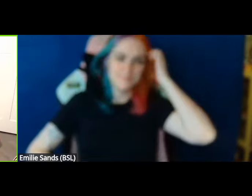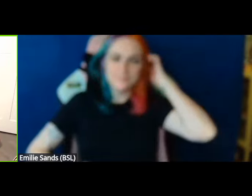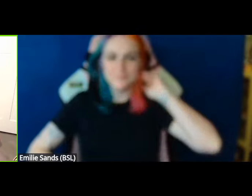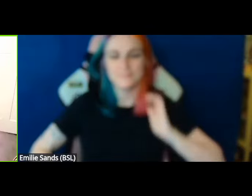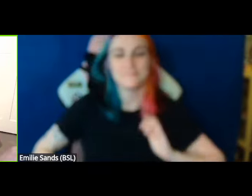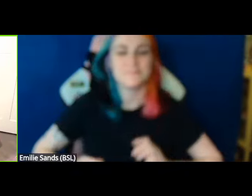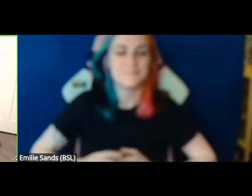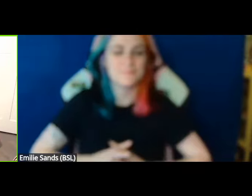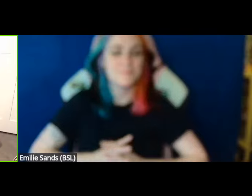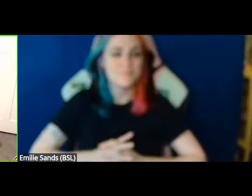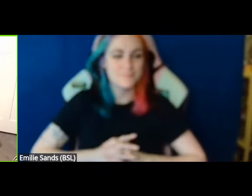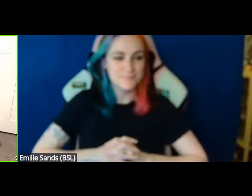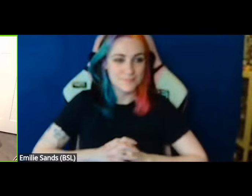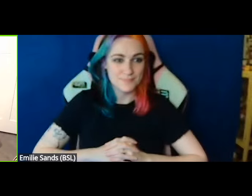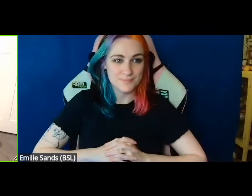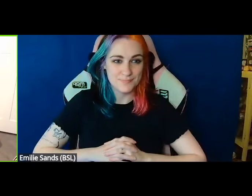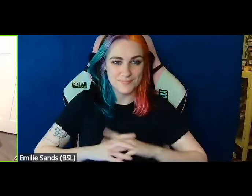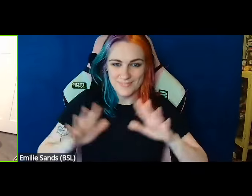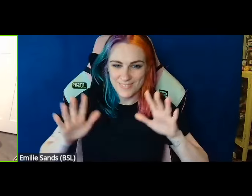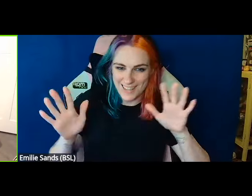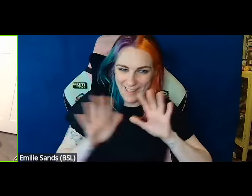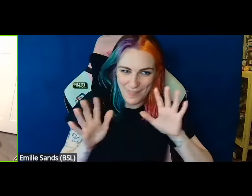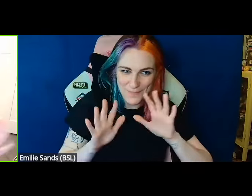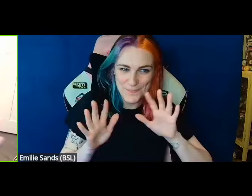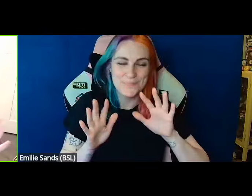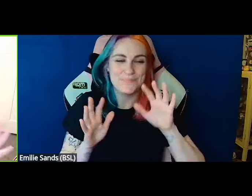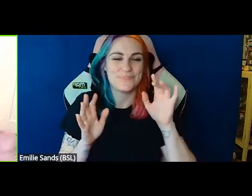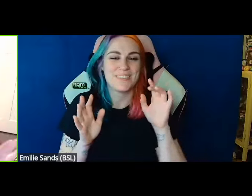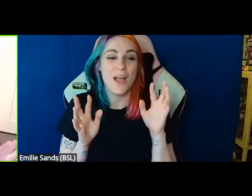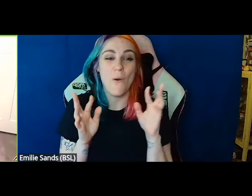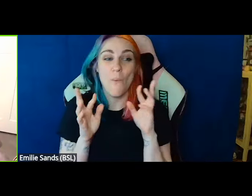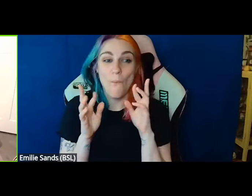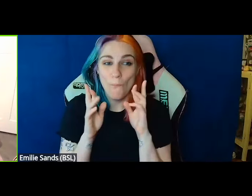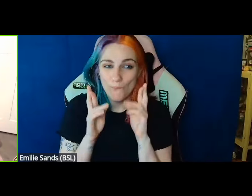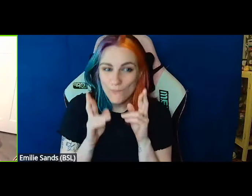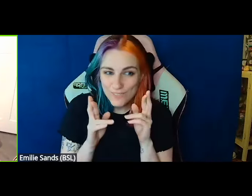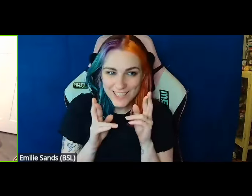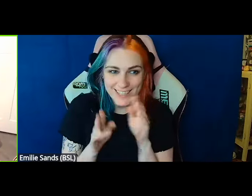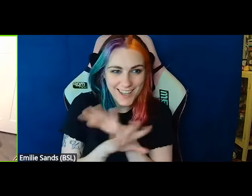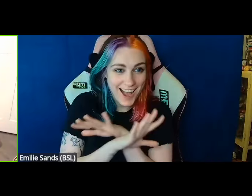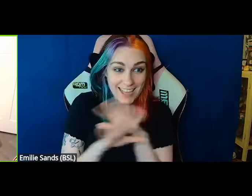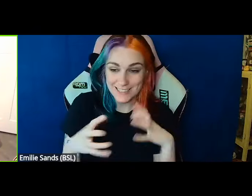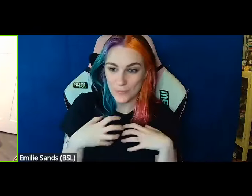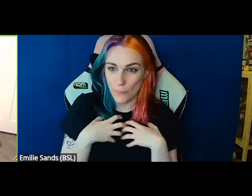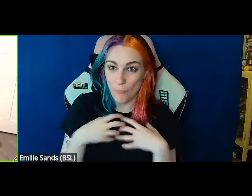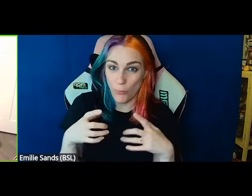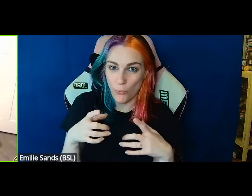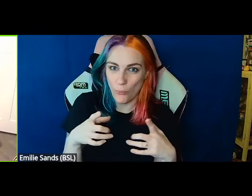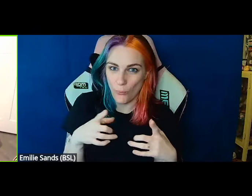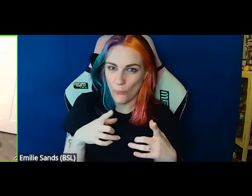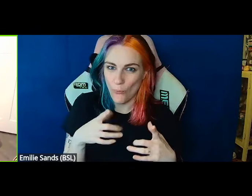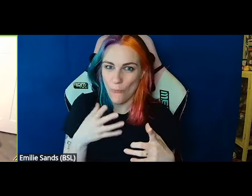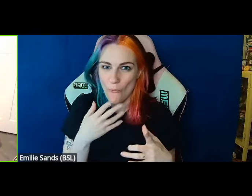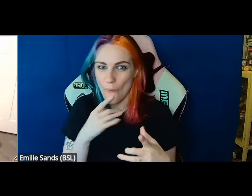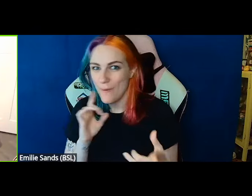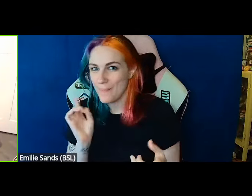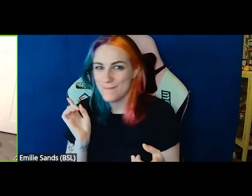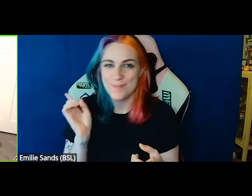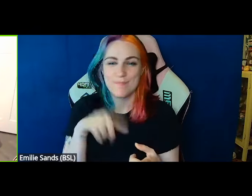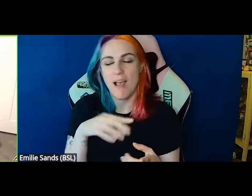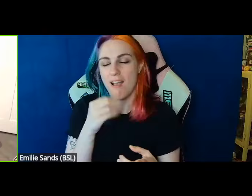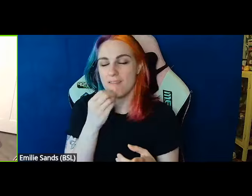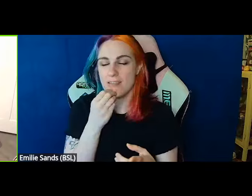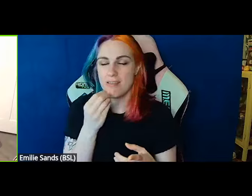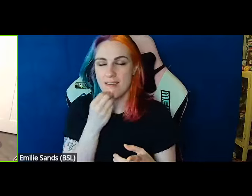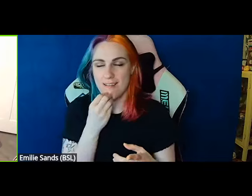All right. Hopefully that was quiet enough that I didn't scare the bejesus out of anyone now that we're coming back